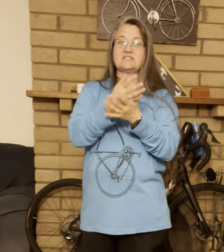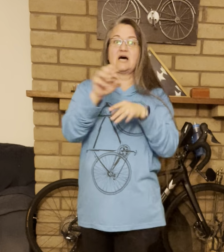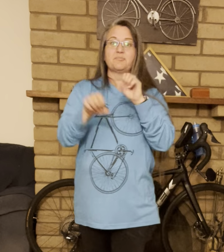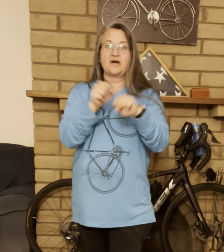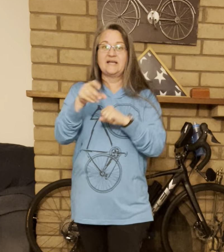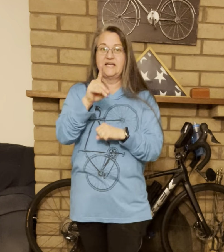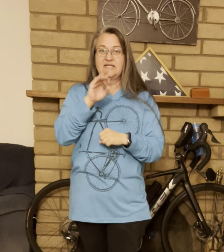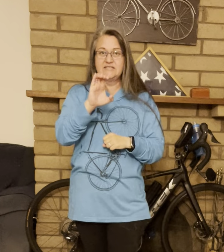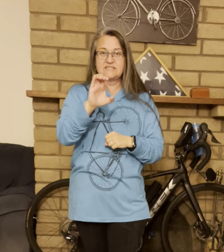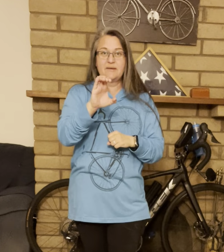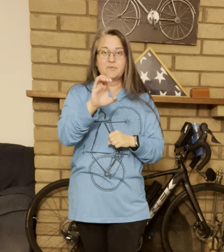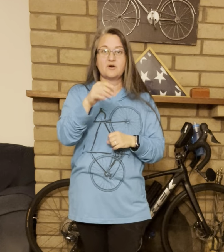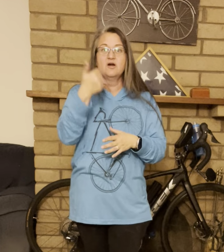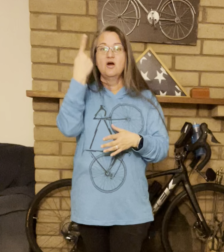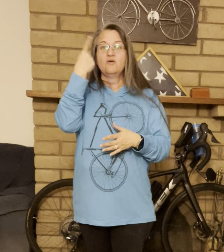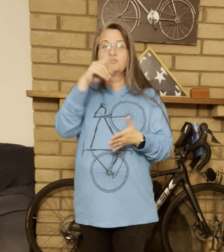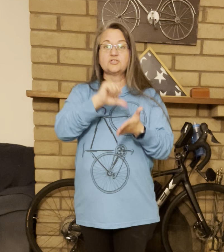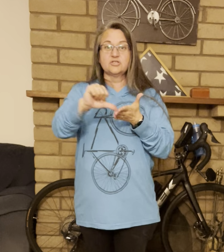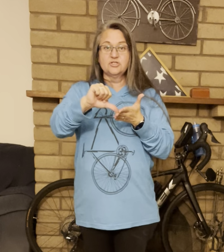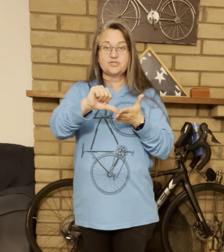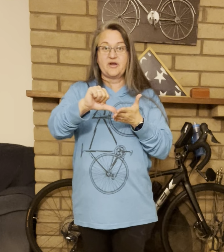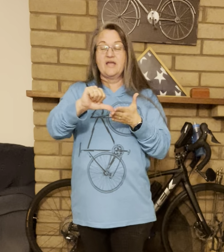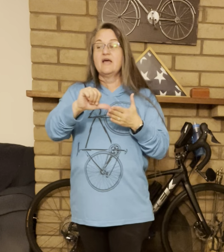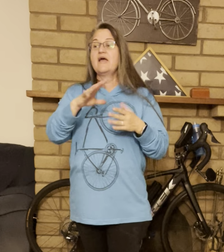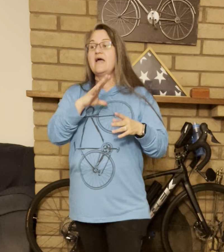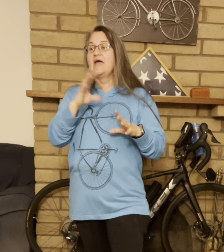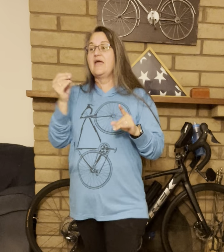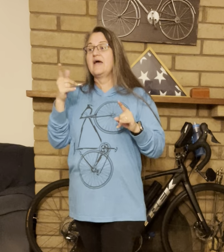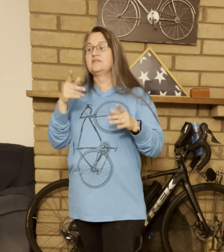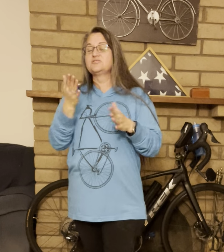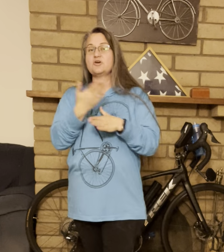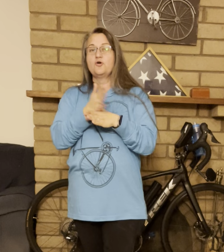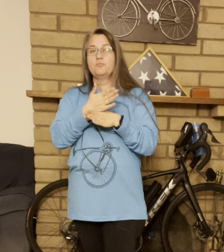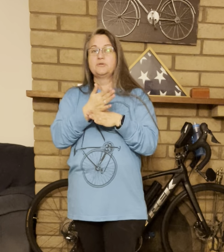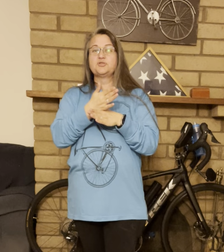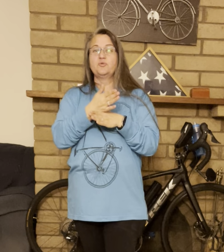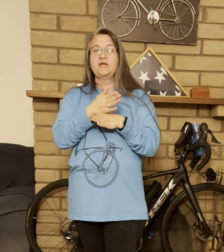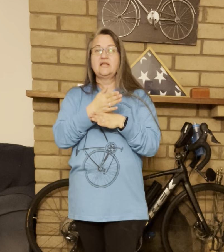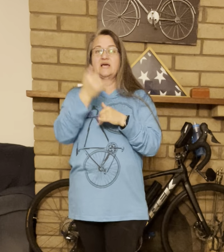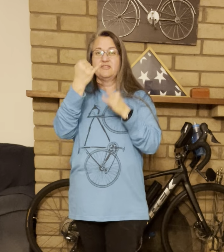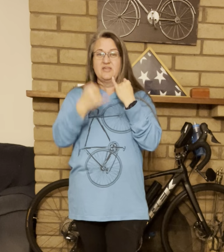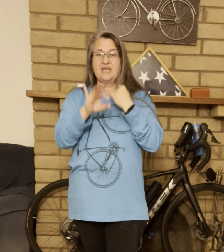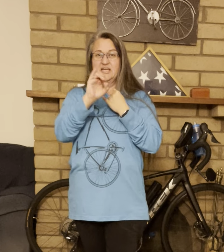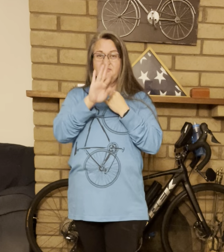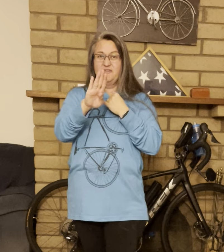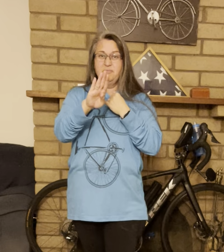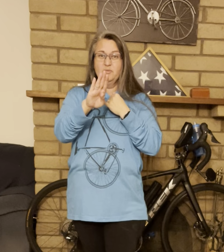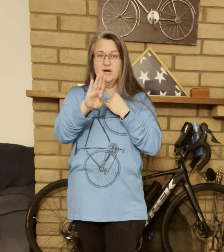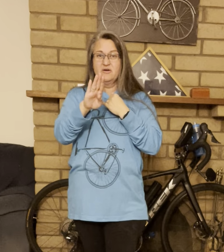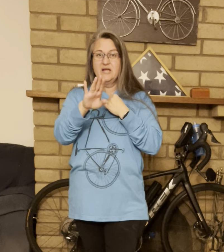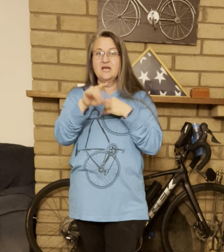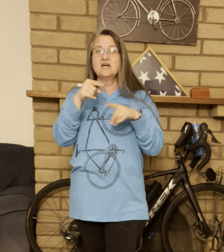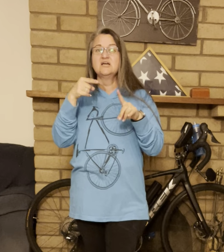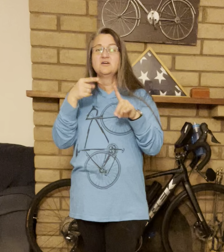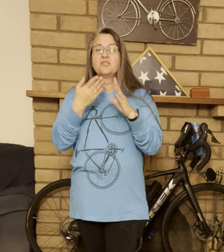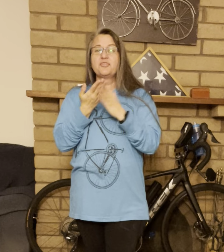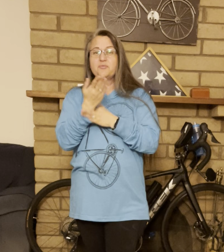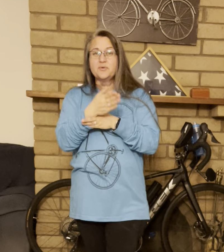stop riding in December for surgery. And so between the end of February